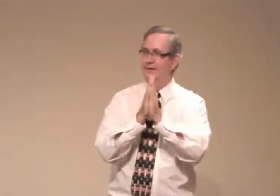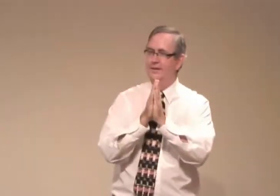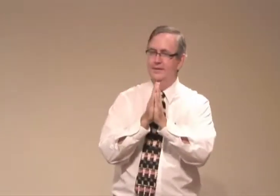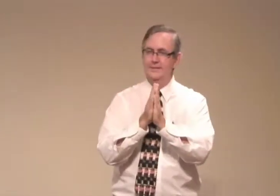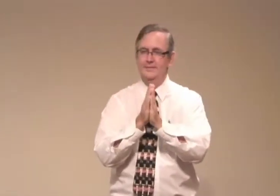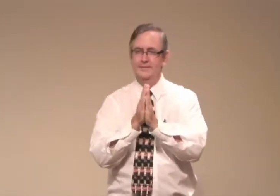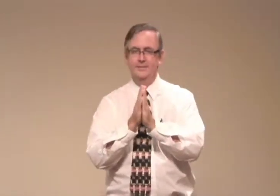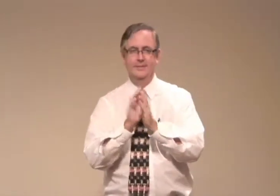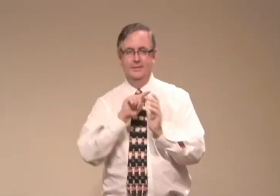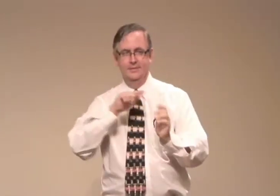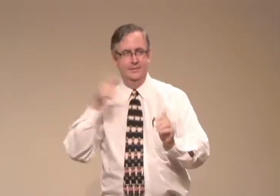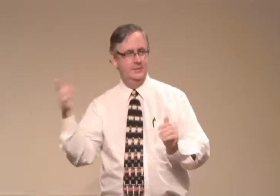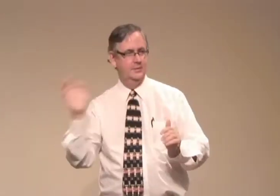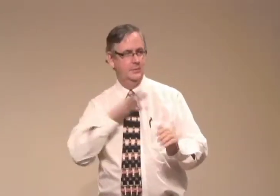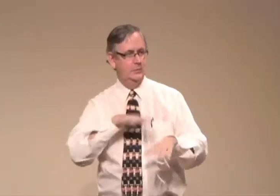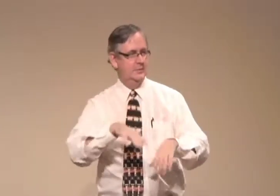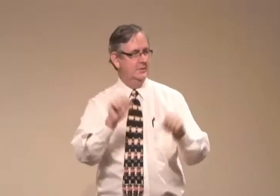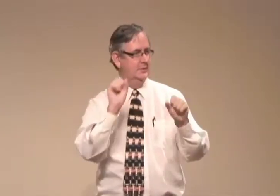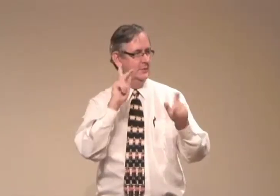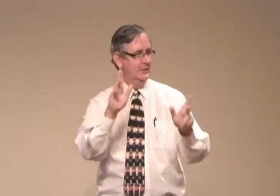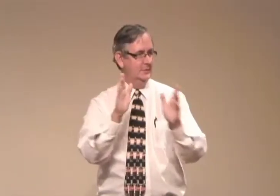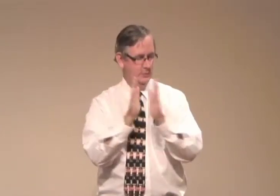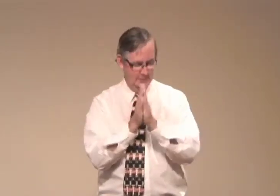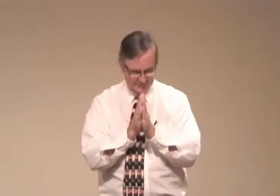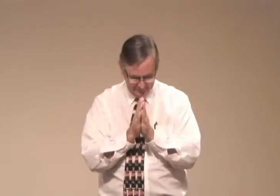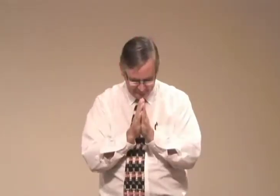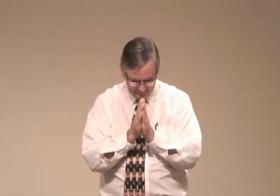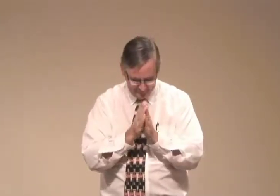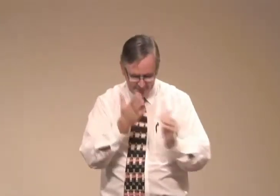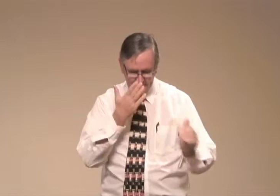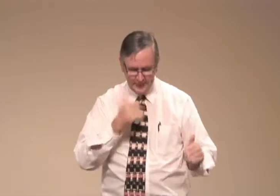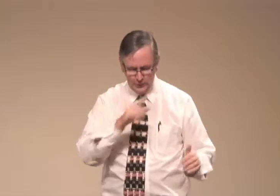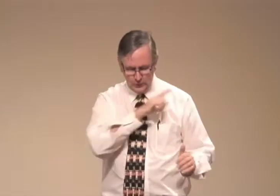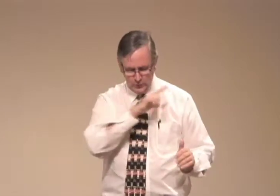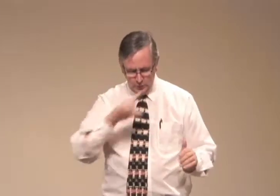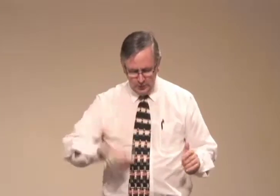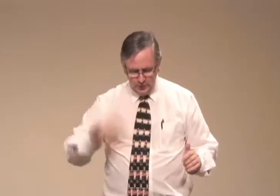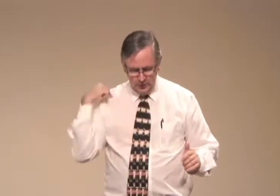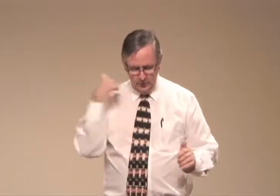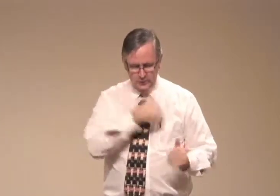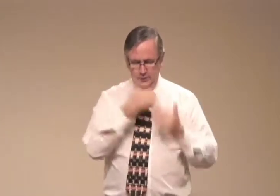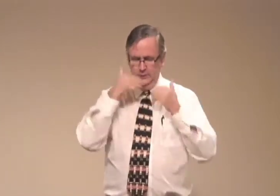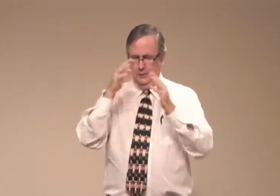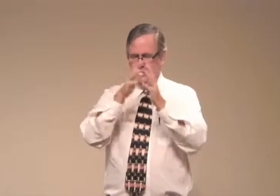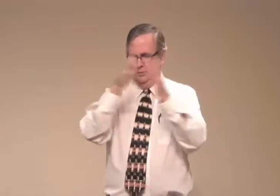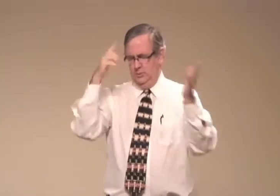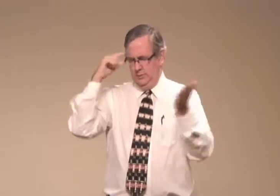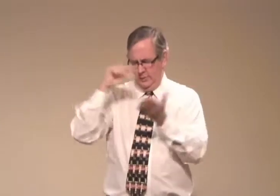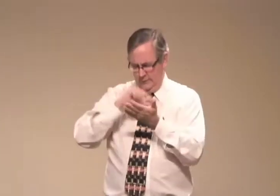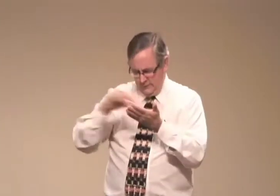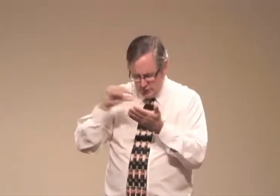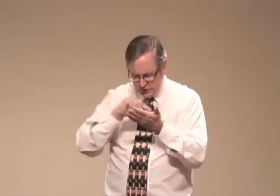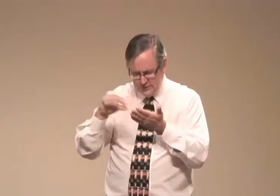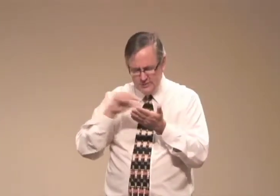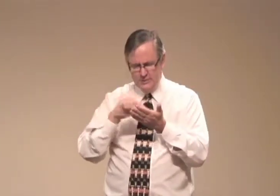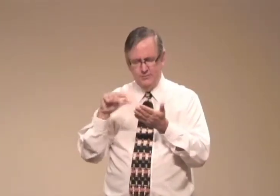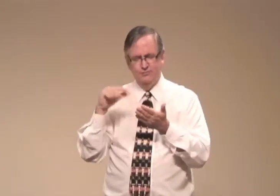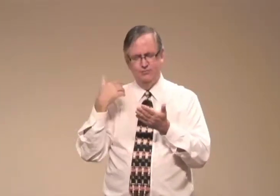we're going to pray and then I'll ask Bruce to come dear Lord we're so thankful for this